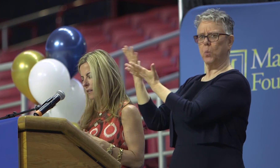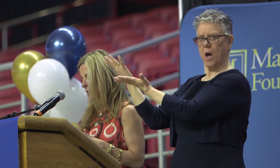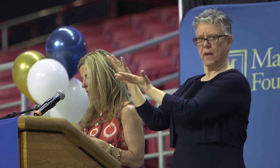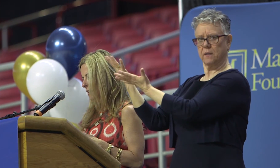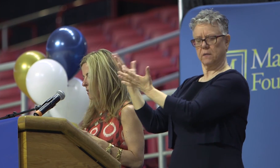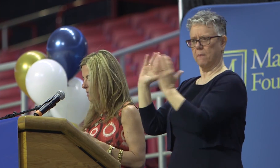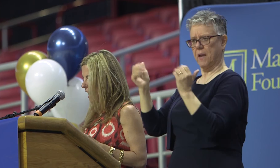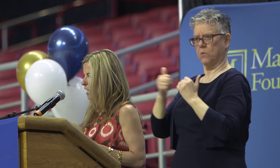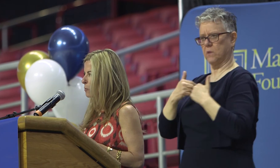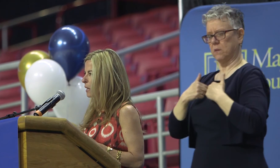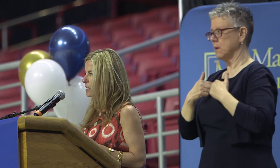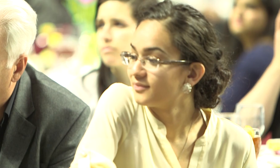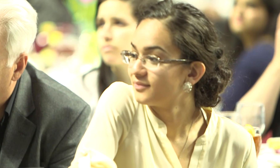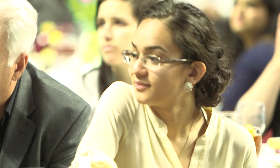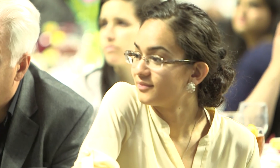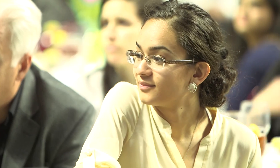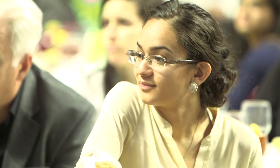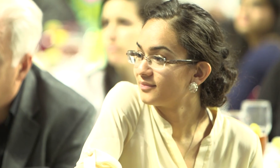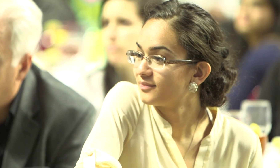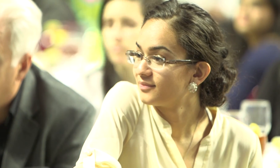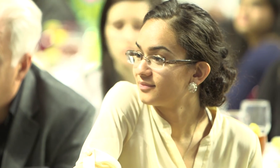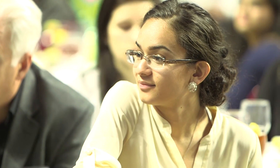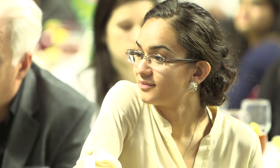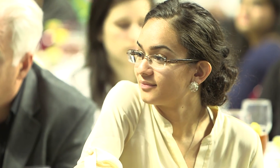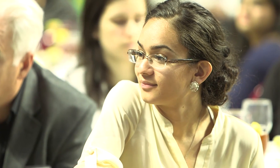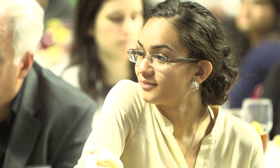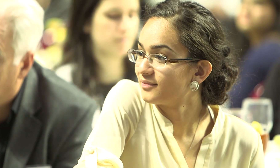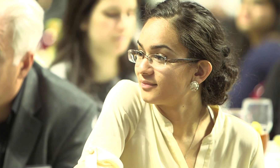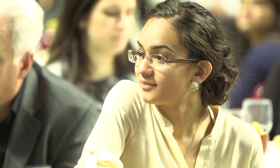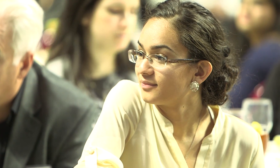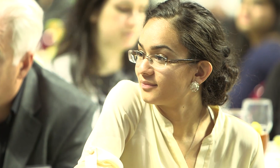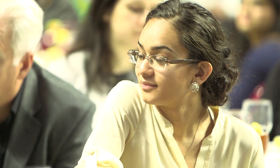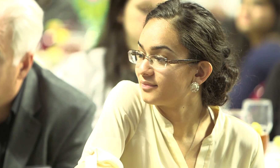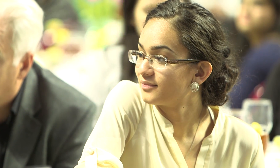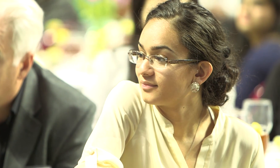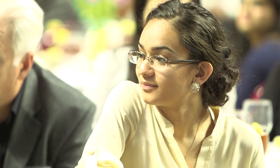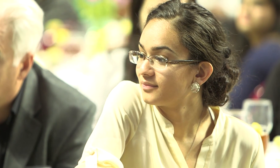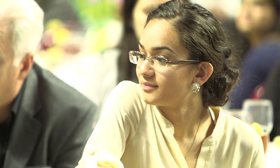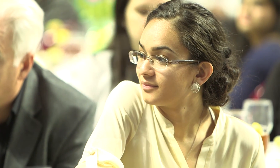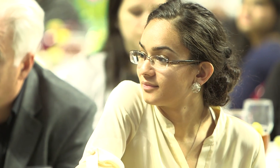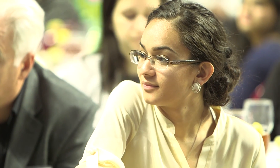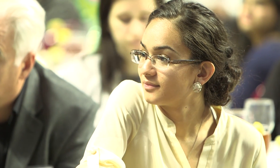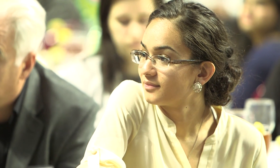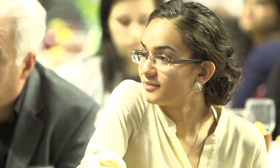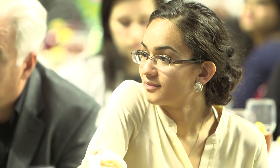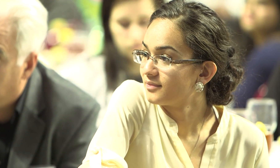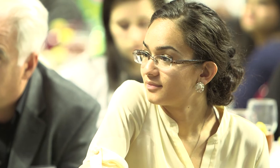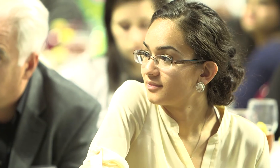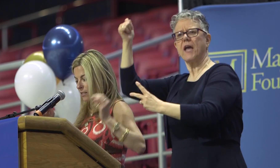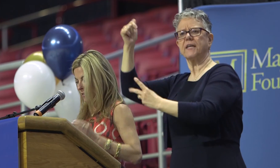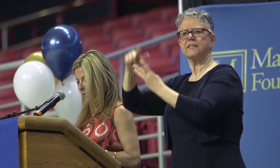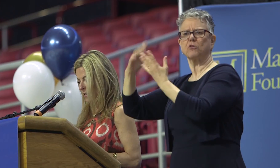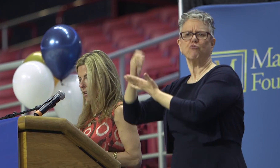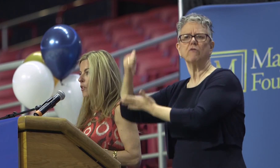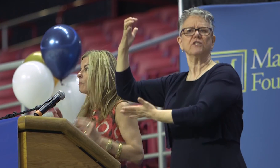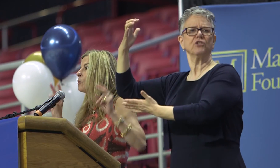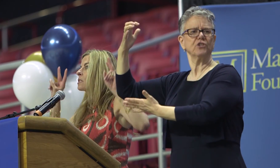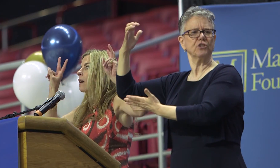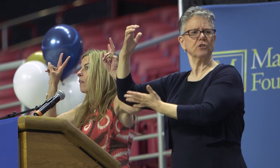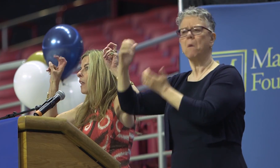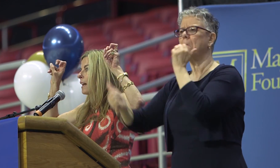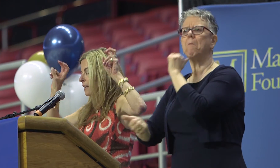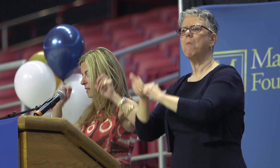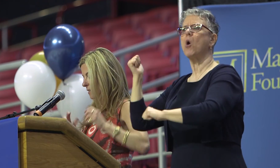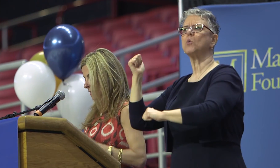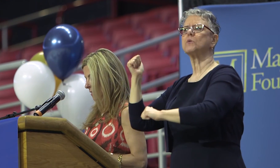Unfortunately, society places superficial value on being the best, the brightest, the richest, the